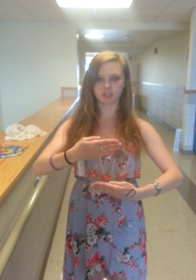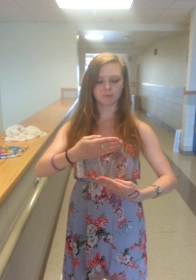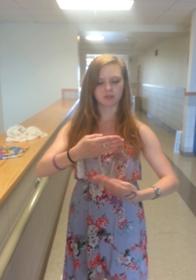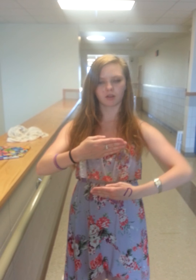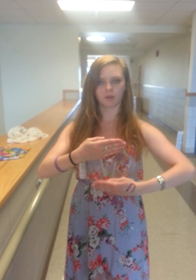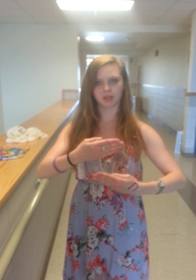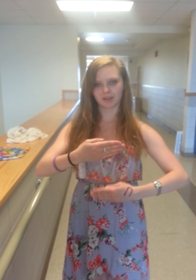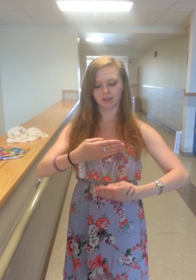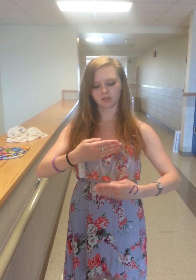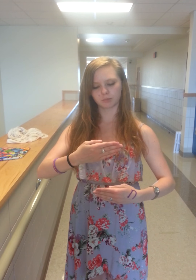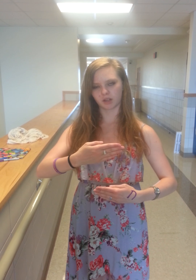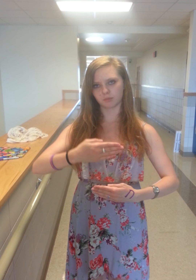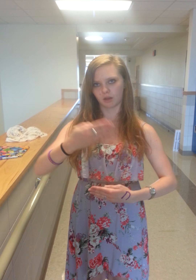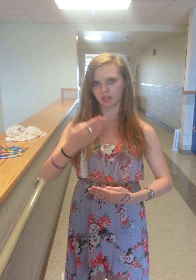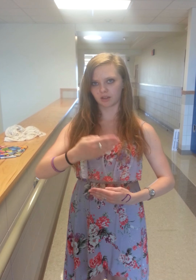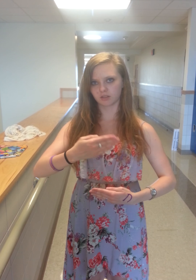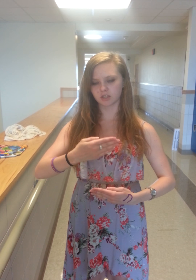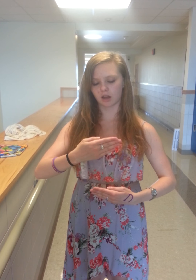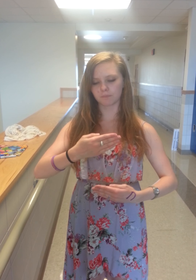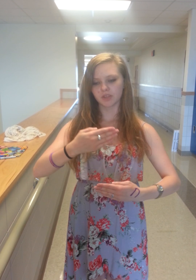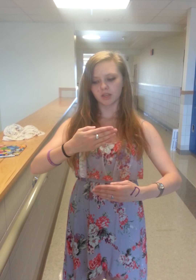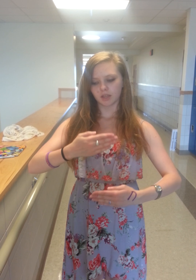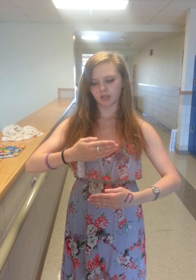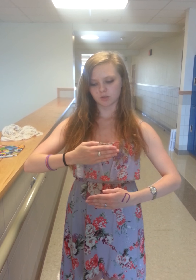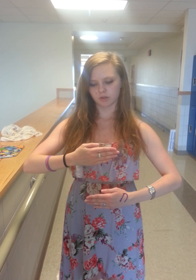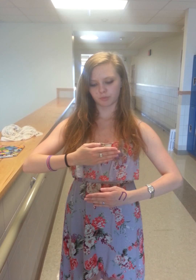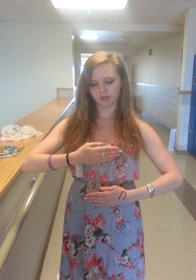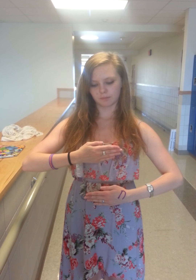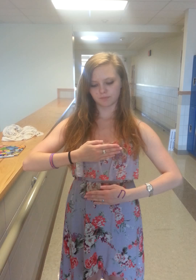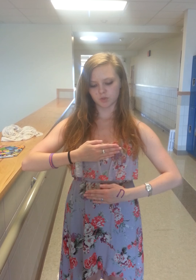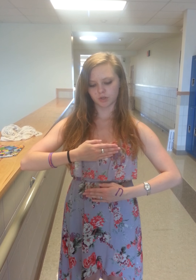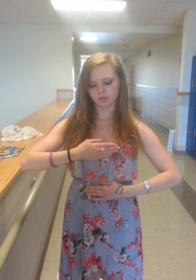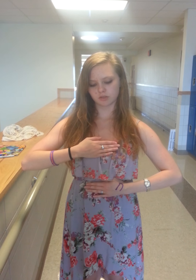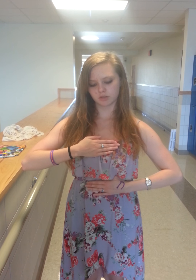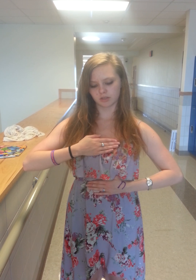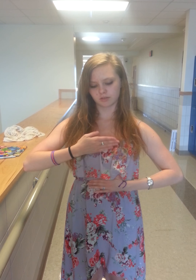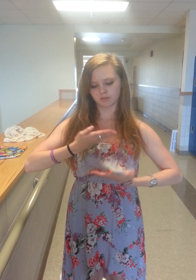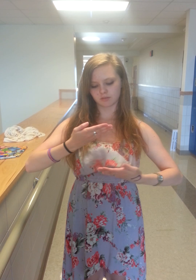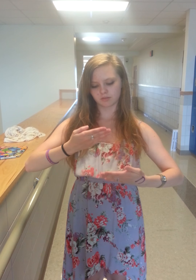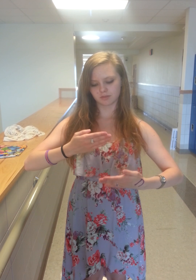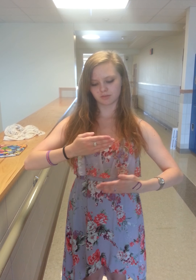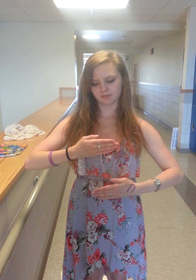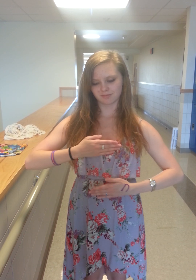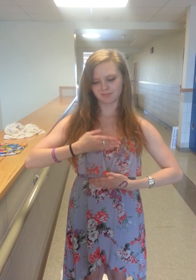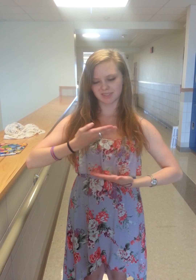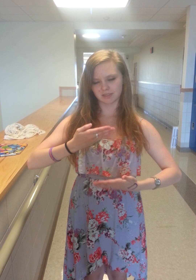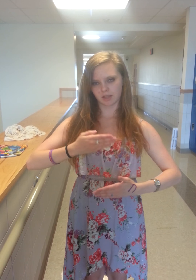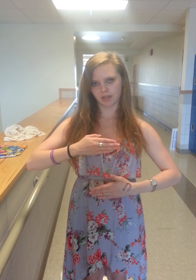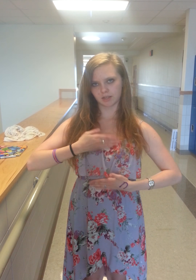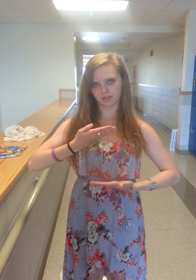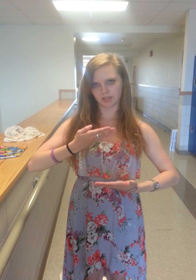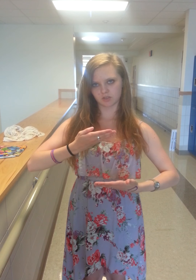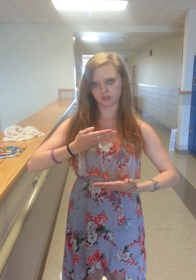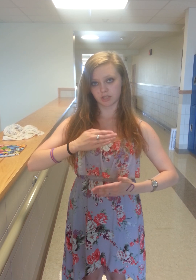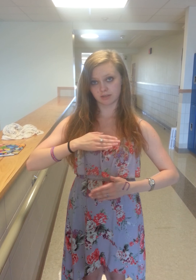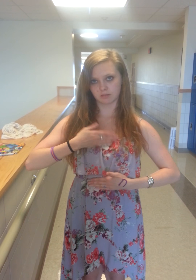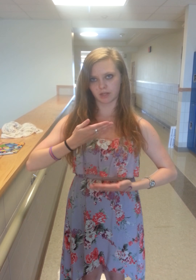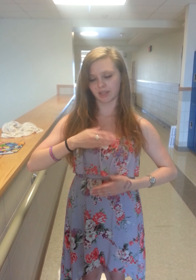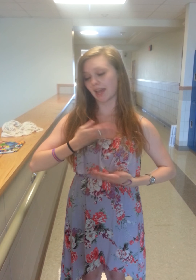shapes, non-dominant hand on the bottom, dominant hand on the top, and sort of bring them towards you and slide against your chest and belly.